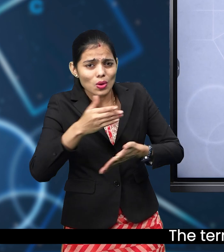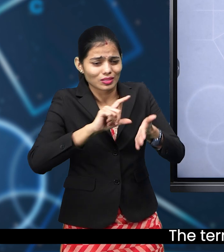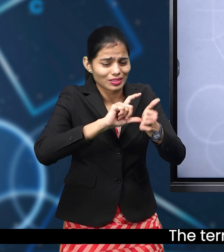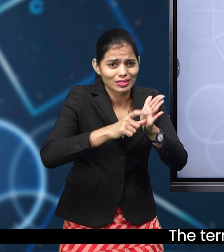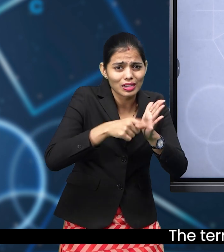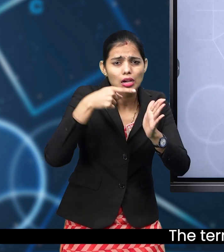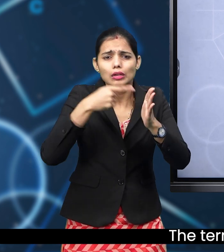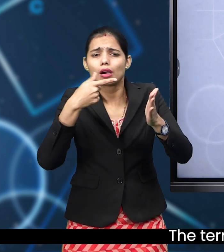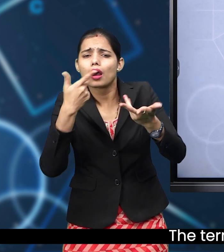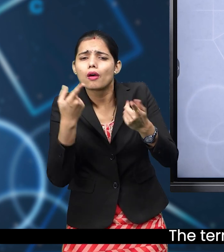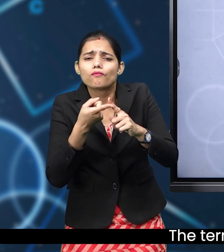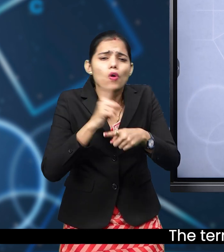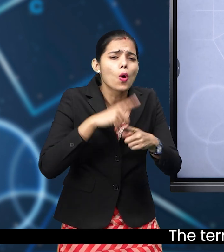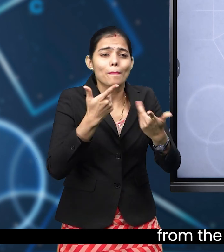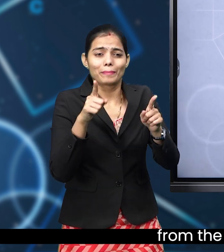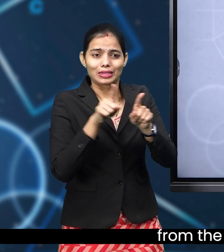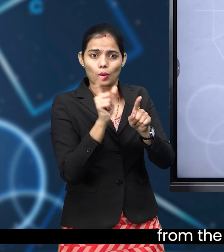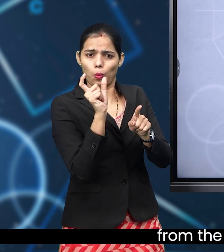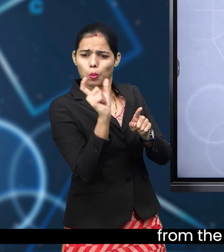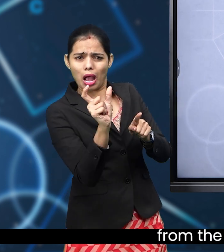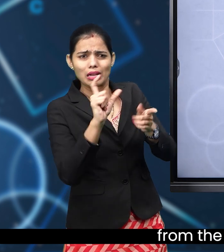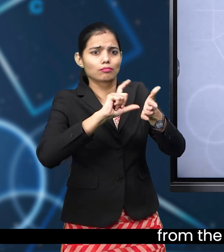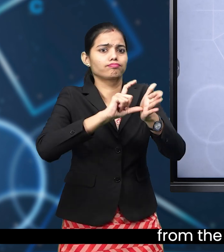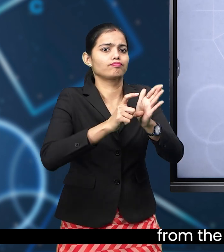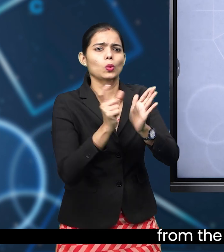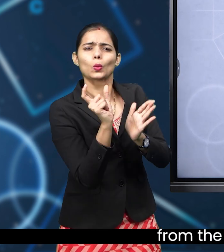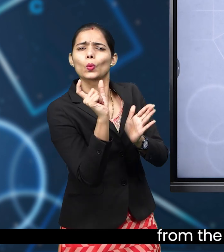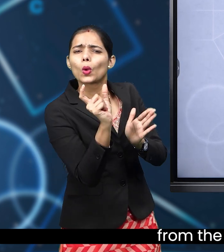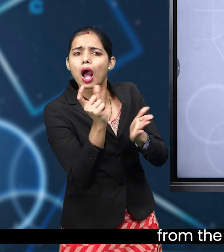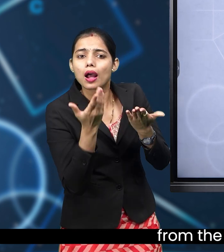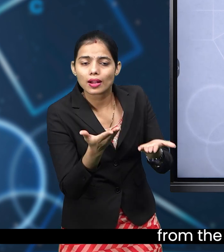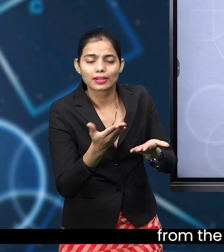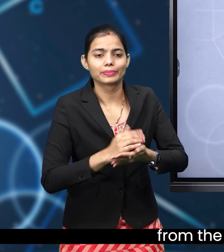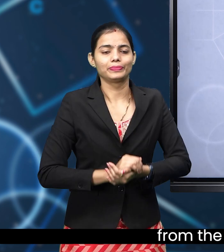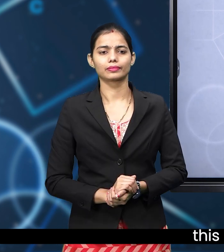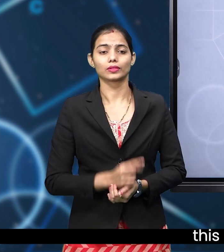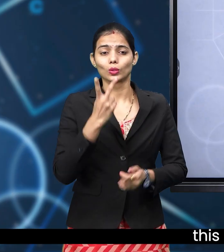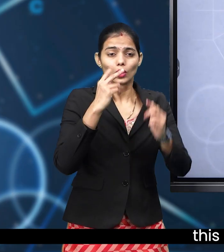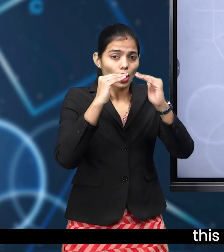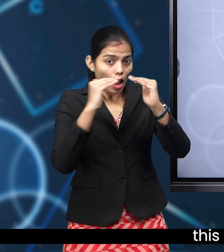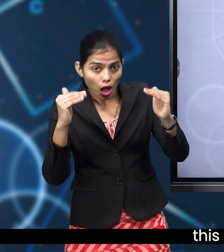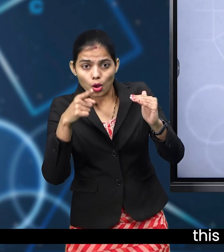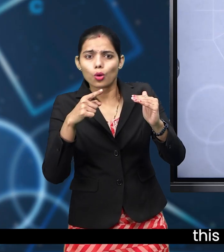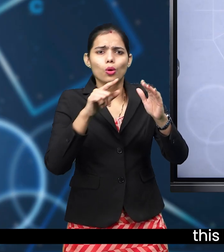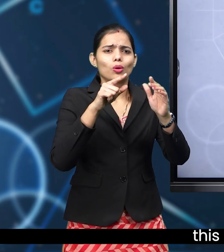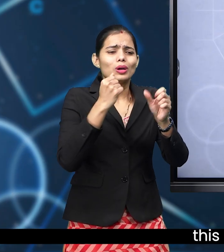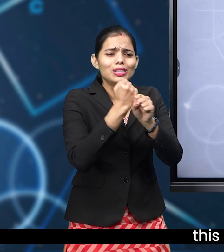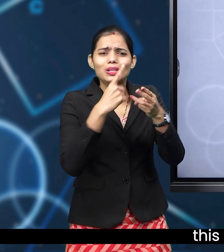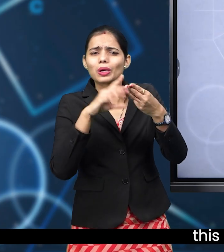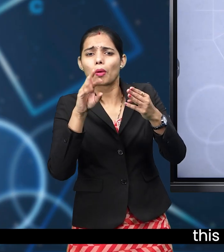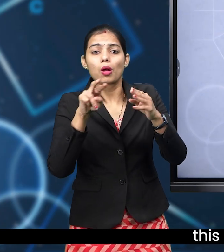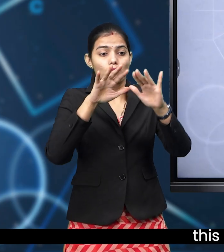term geometry is derived from the Greek word geometron. This has